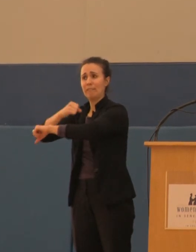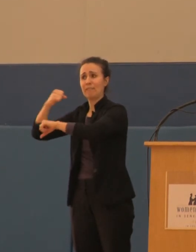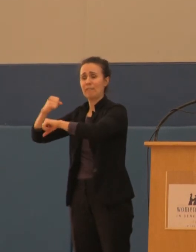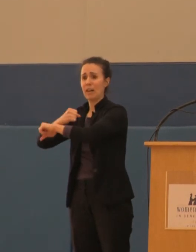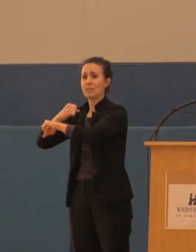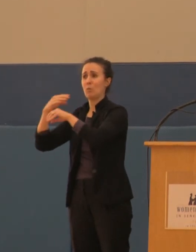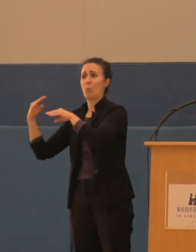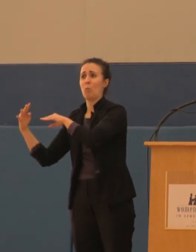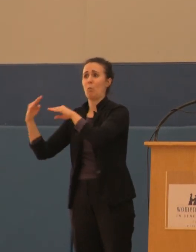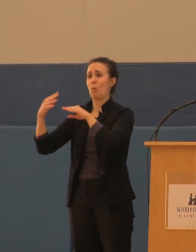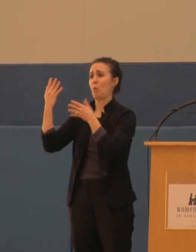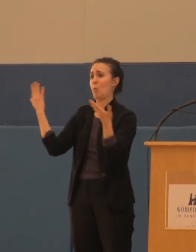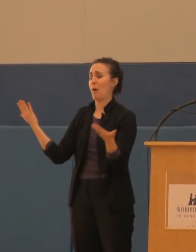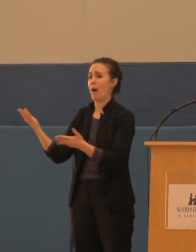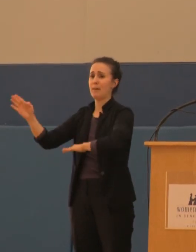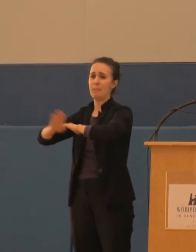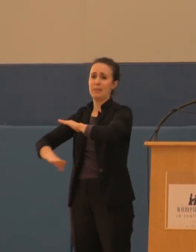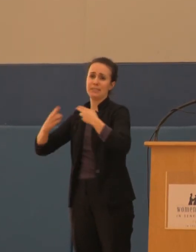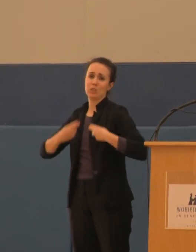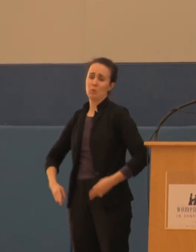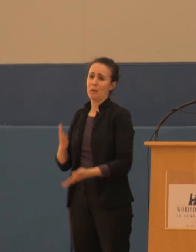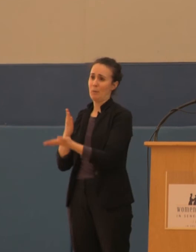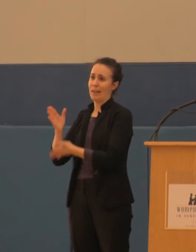battles for basic human rights.